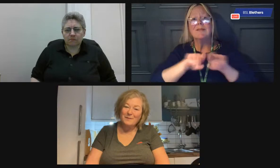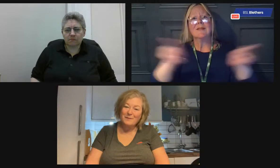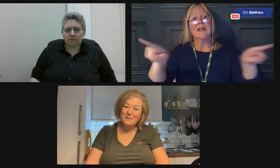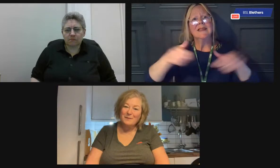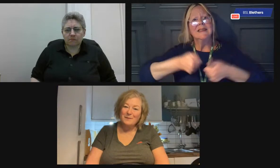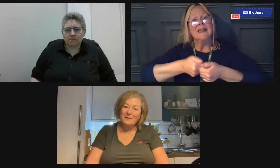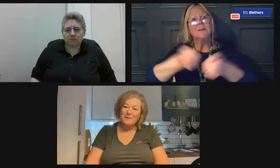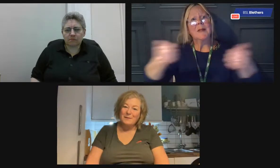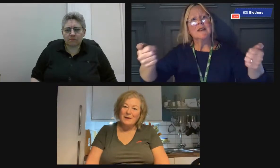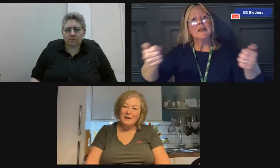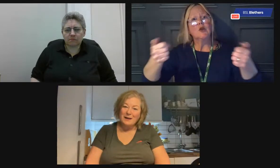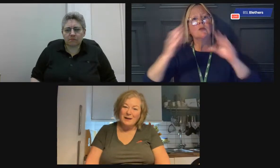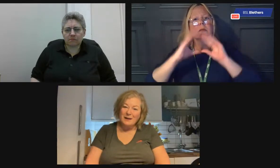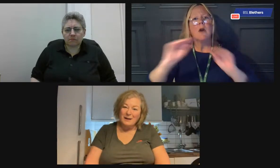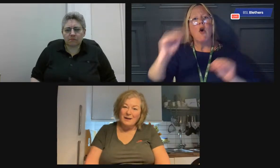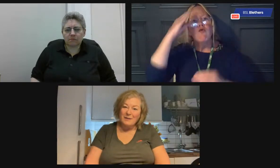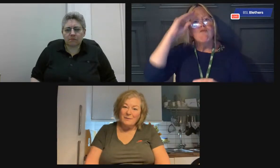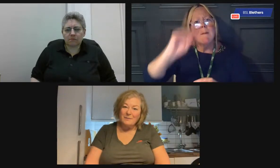are,